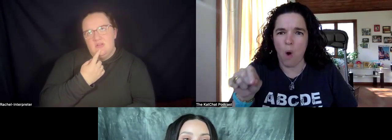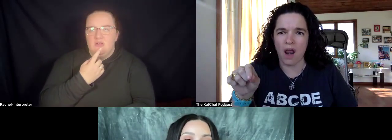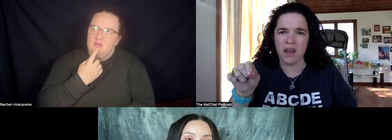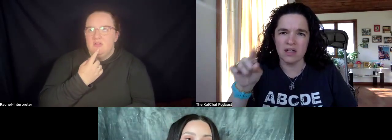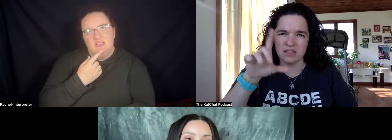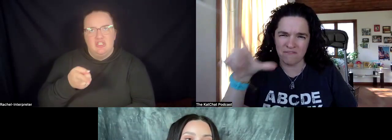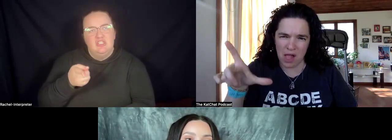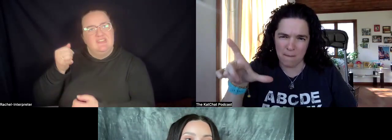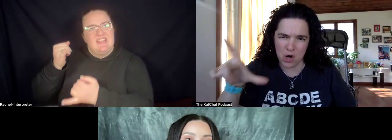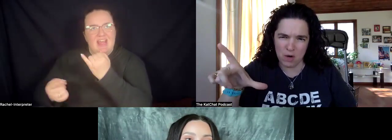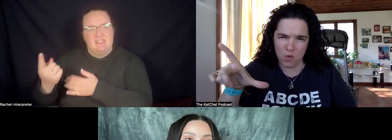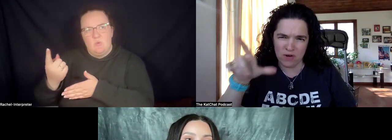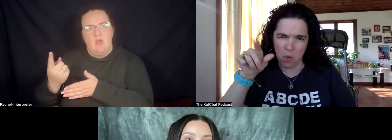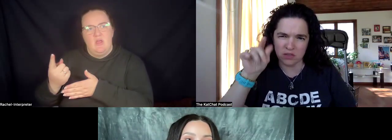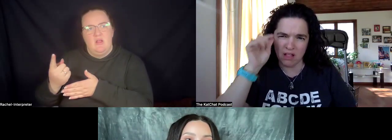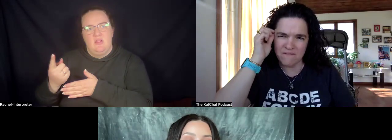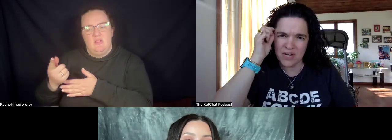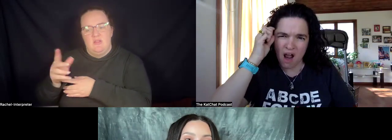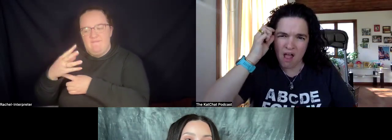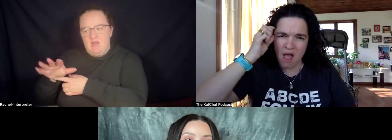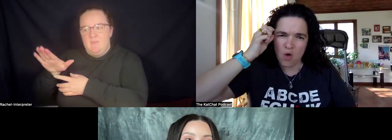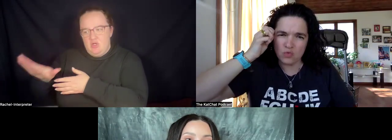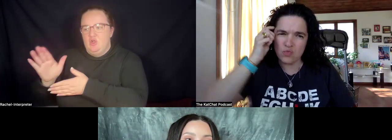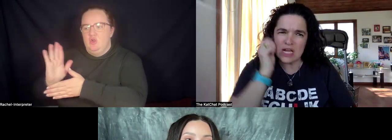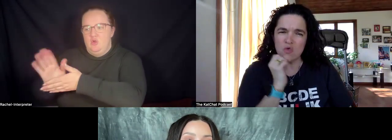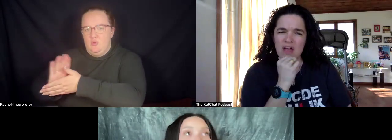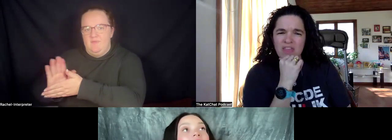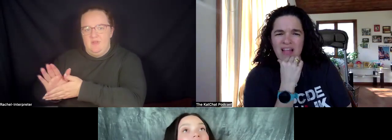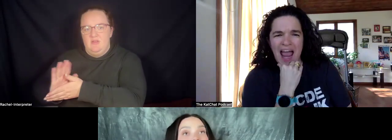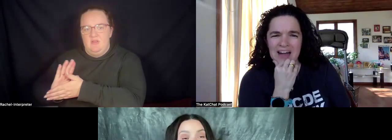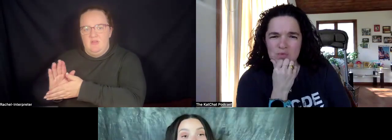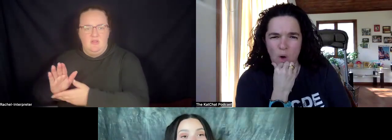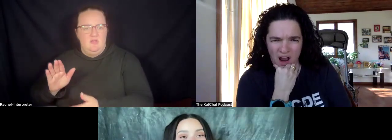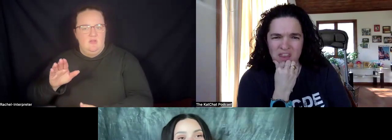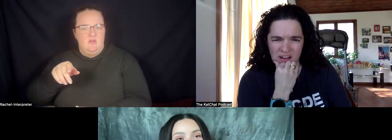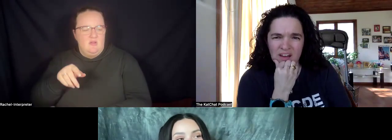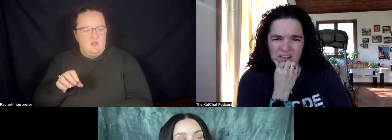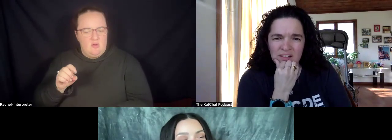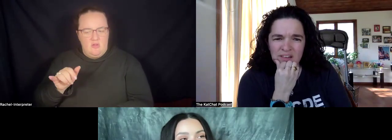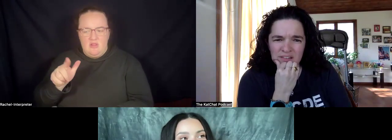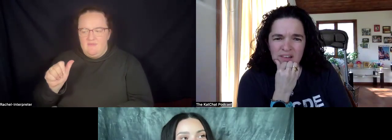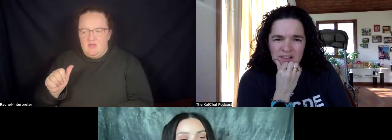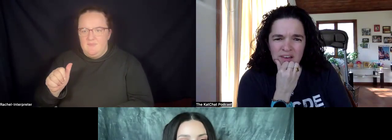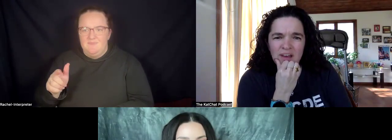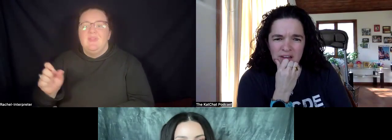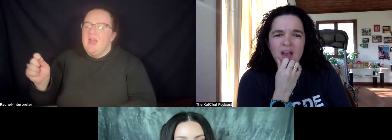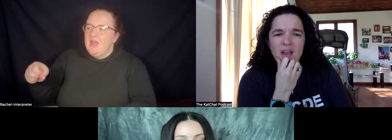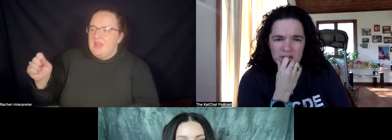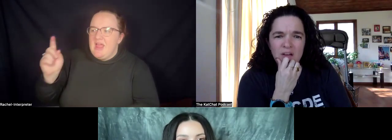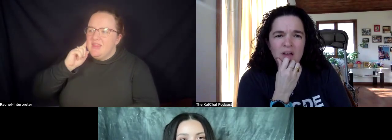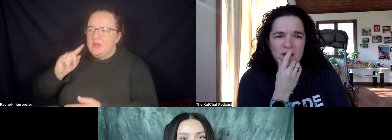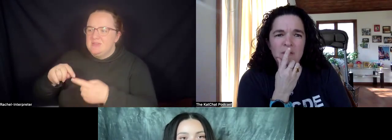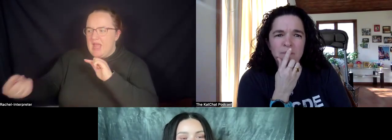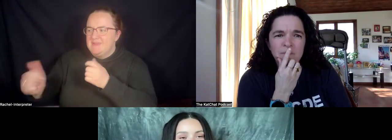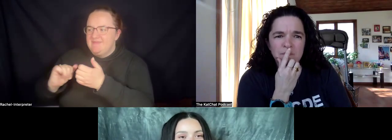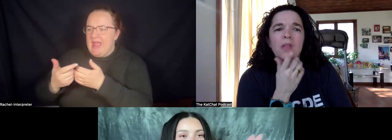last one. The film her movie was Olivia Reunion, the last Yeah, one. it was the opposite of how it was